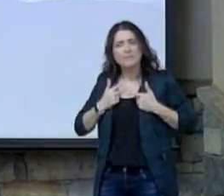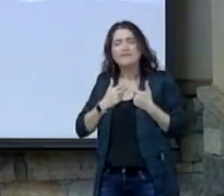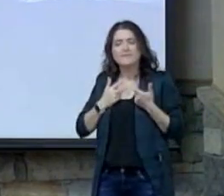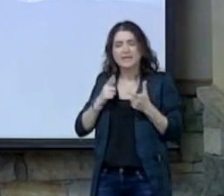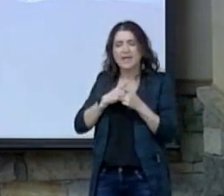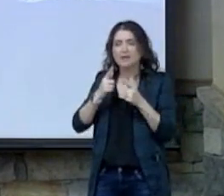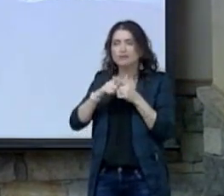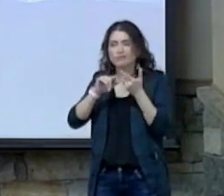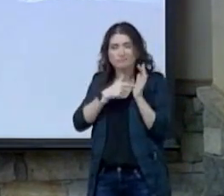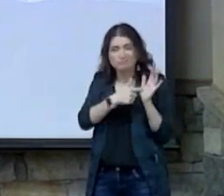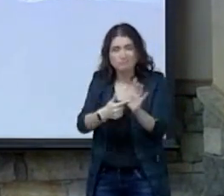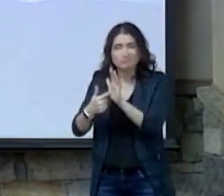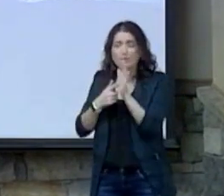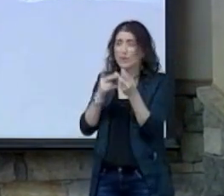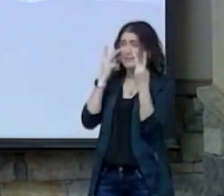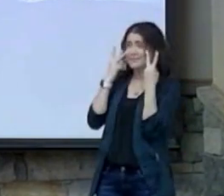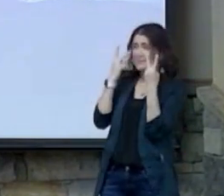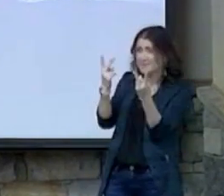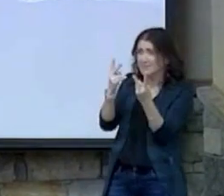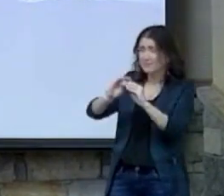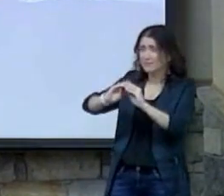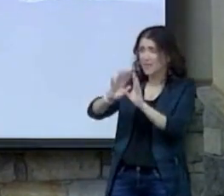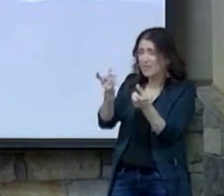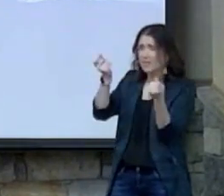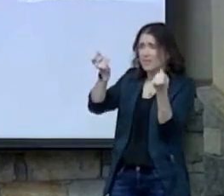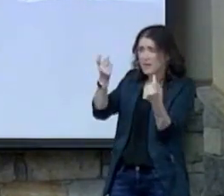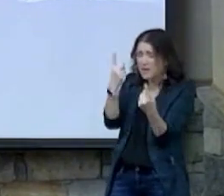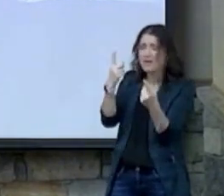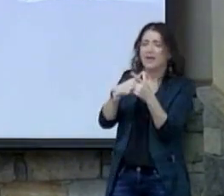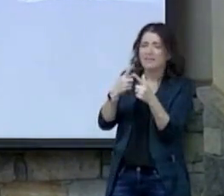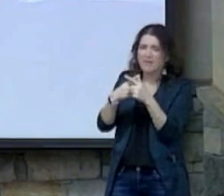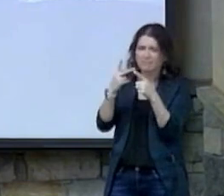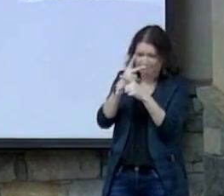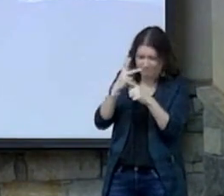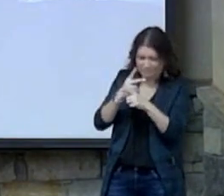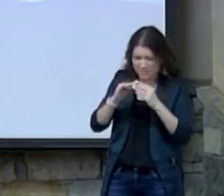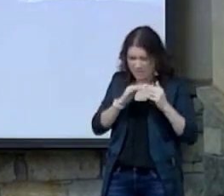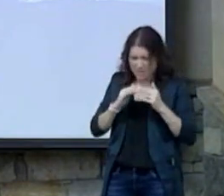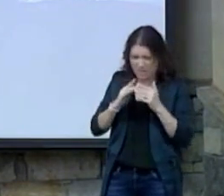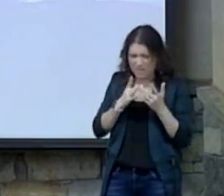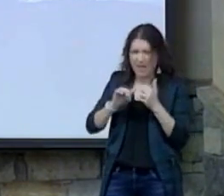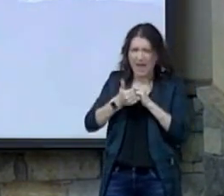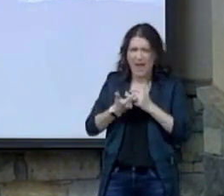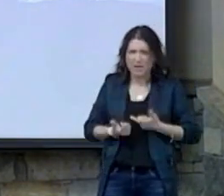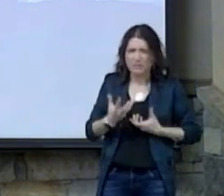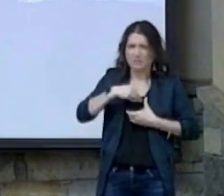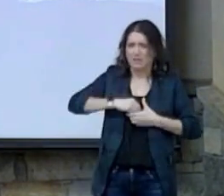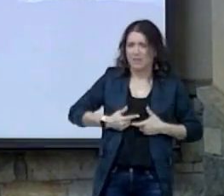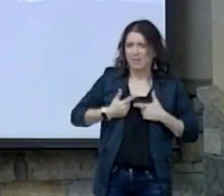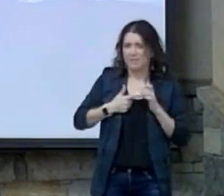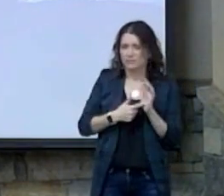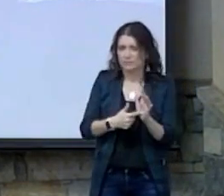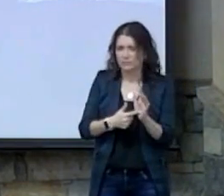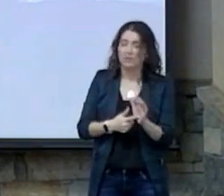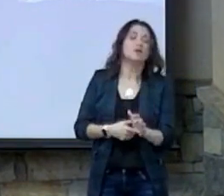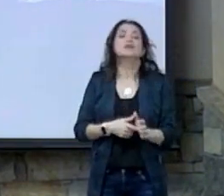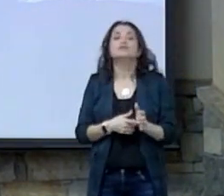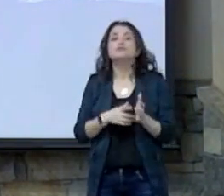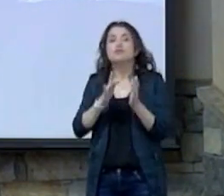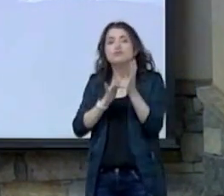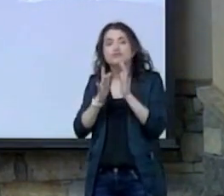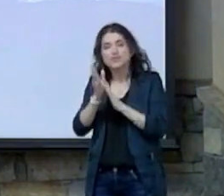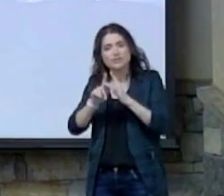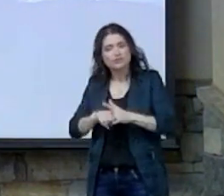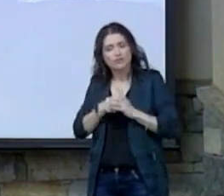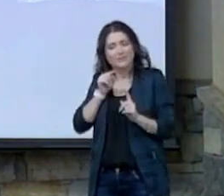in a way that we can see it and understand it and then wrestle out what it means to live it in our lives. So Jesus starts